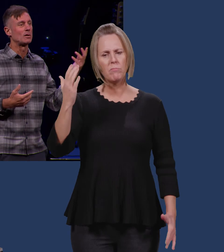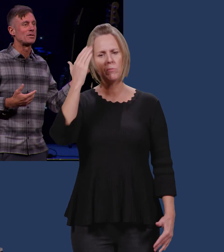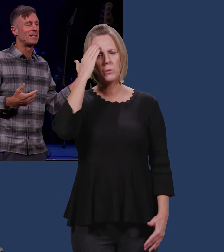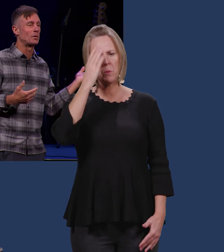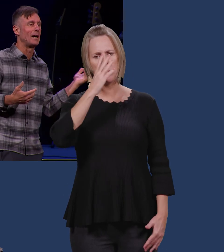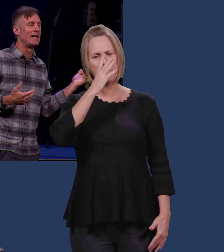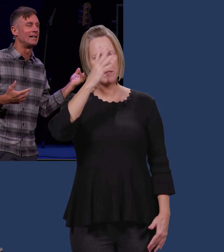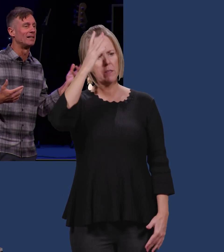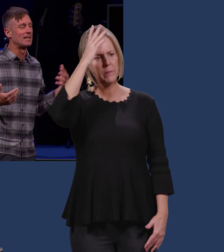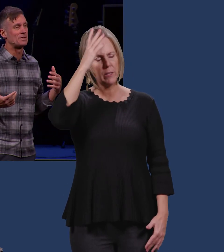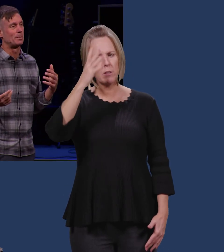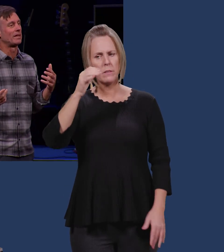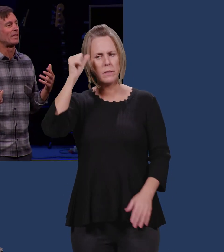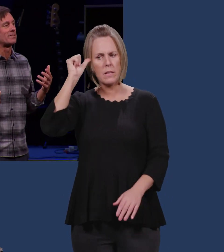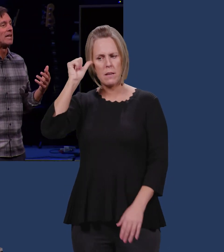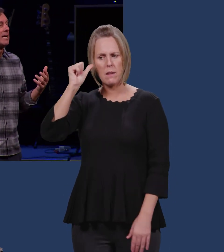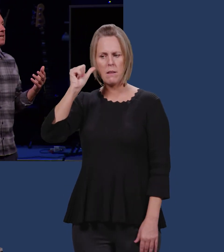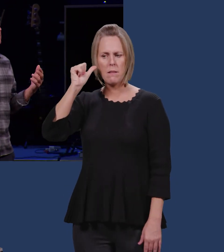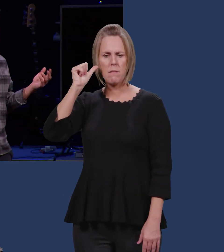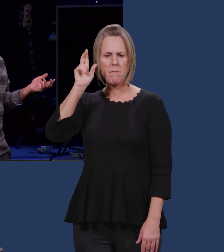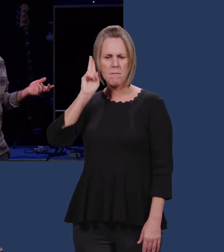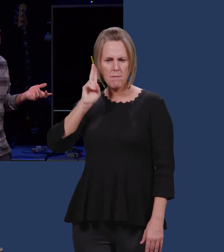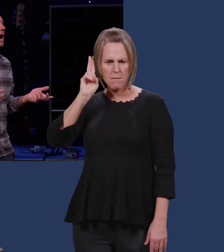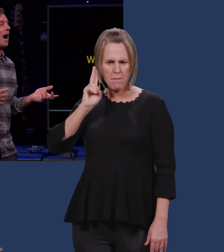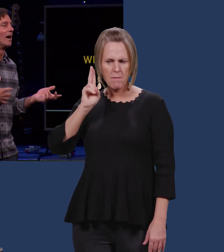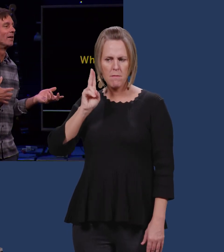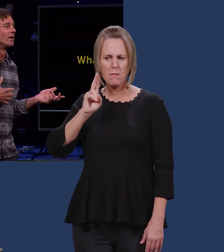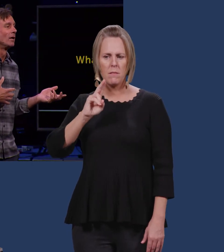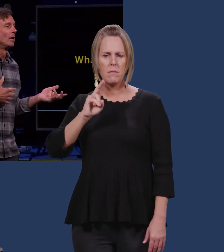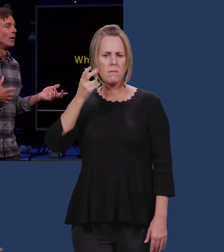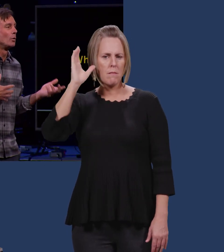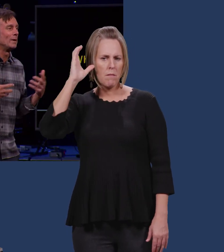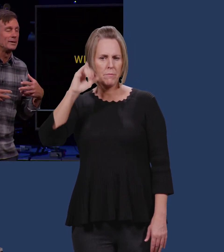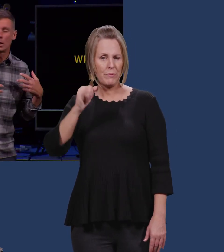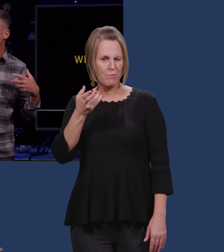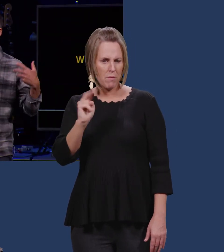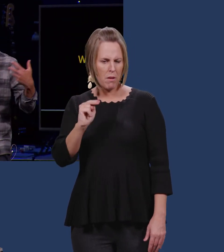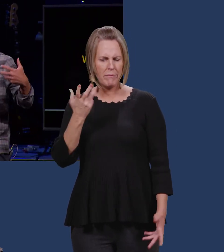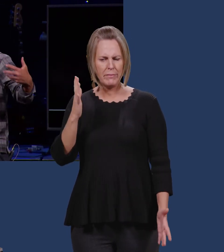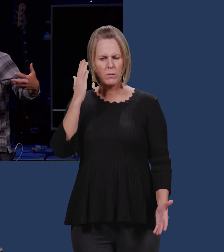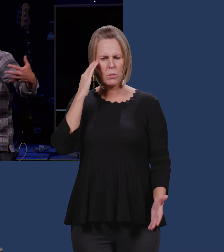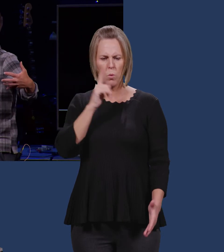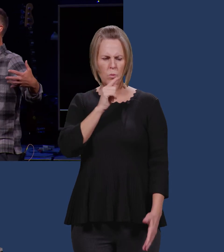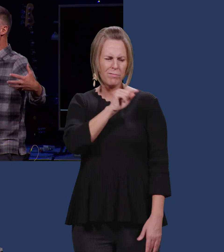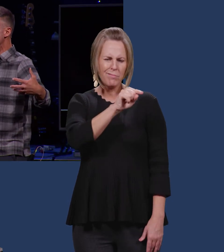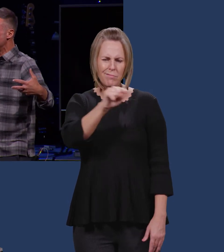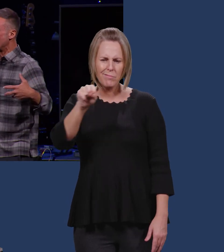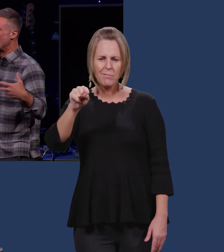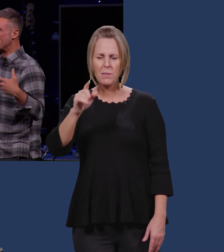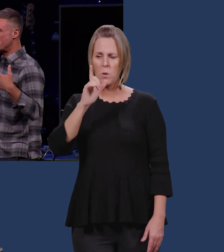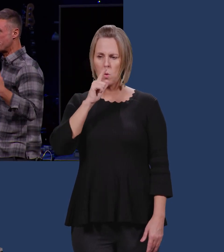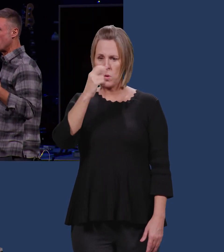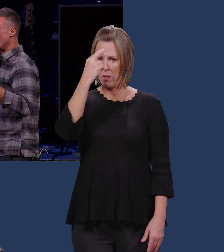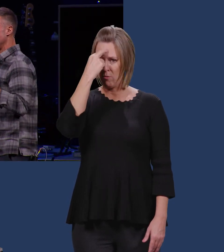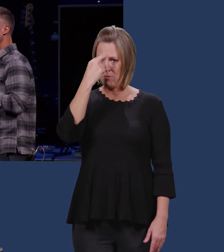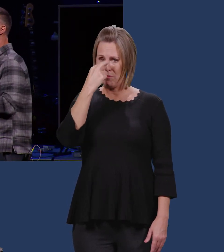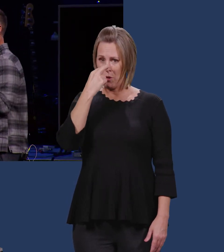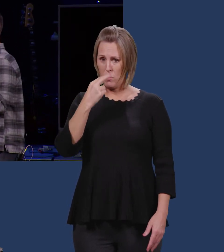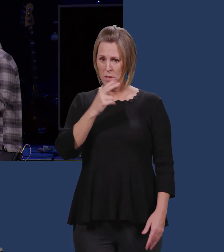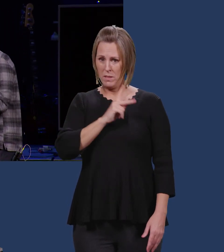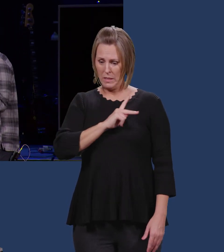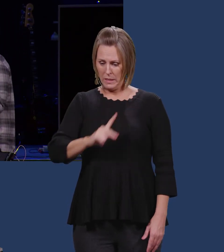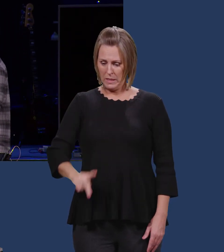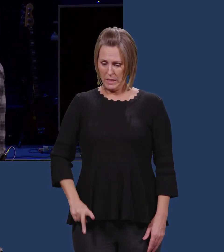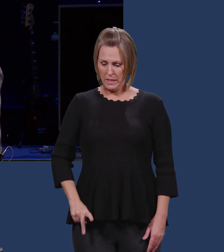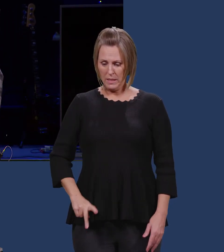aunt and uncle, Zechariah and Elizabeth, his cousin John. We know who the Roman emperor was when he was